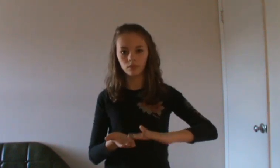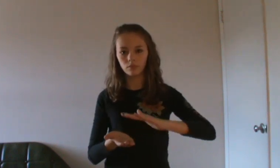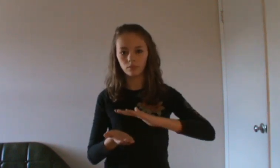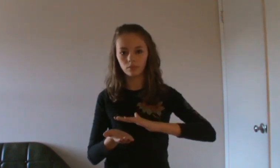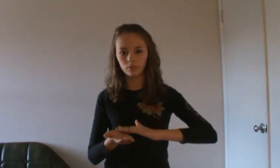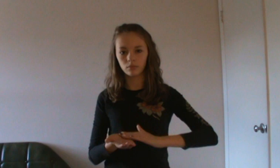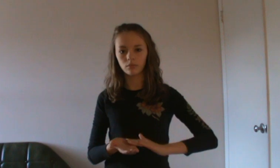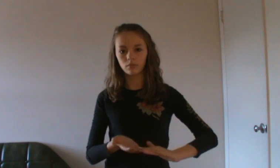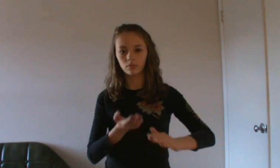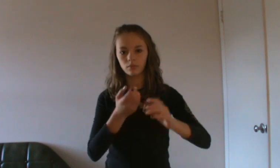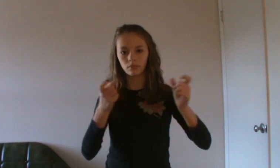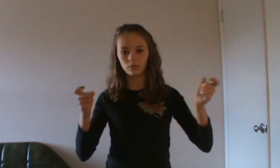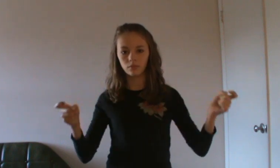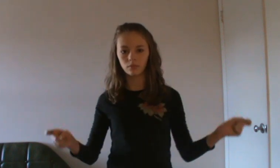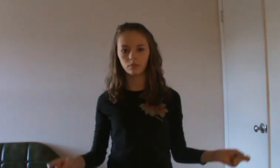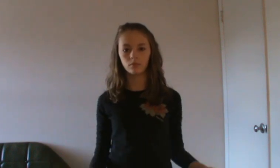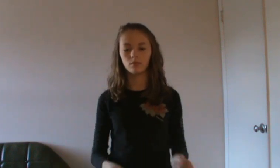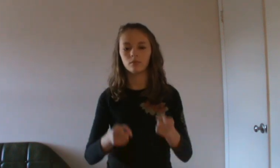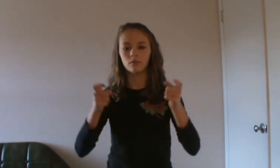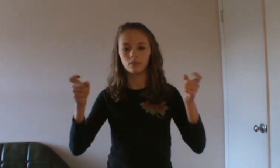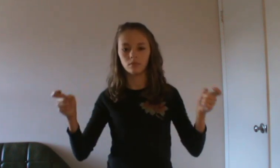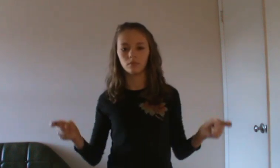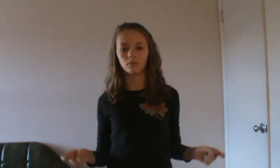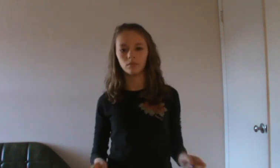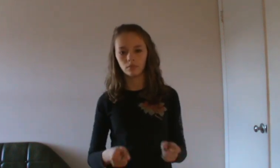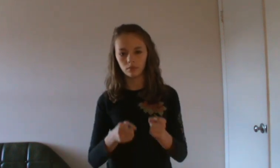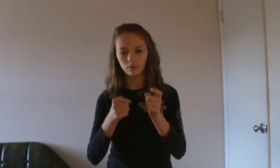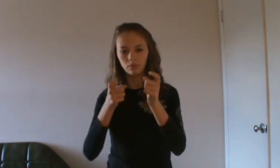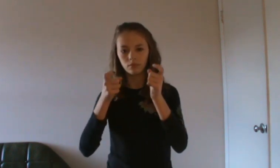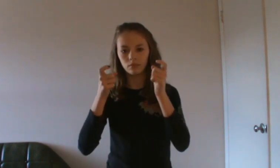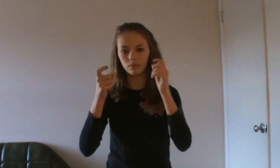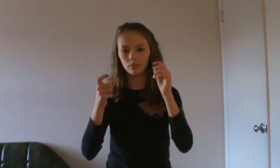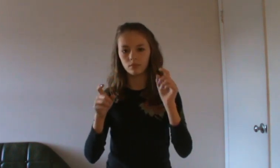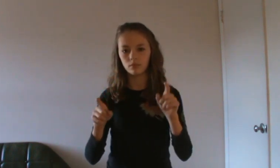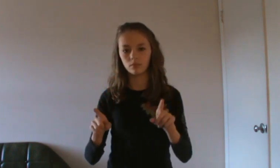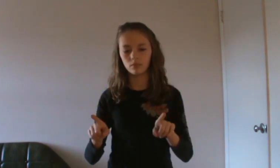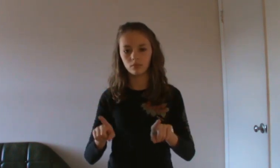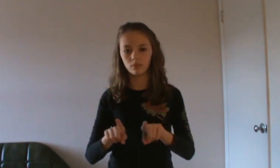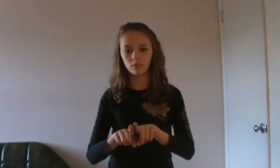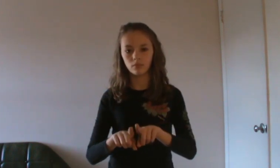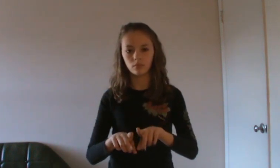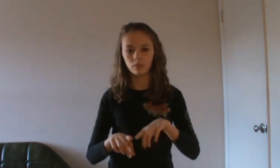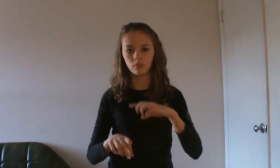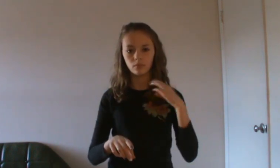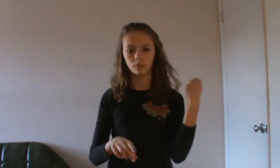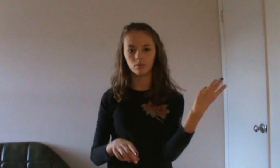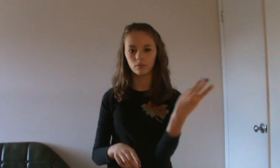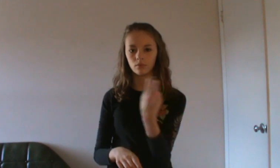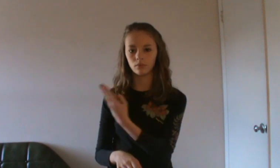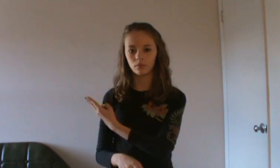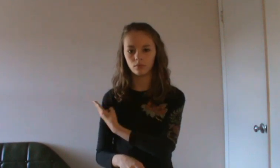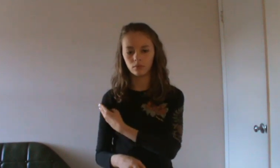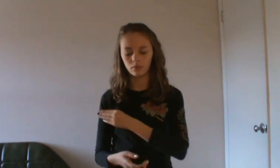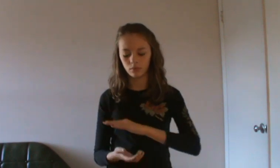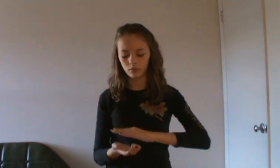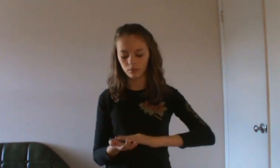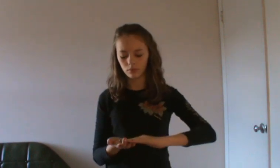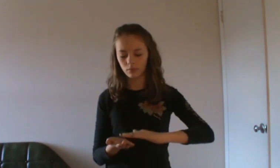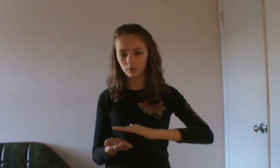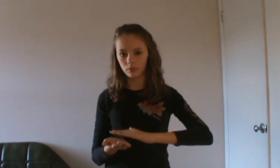us our debts as we forgive